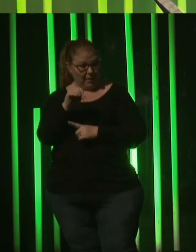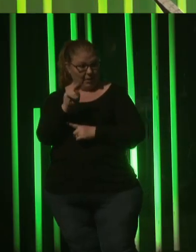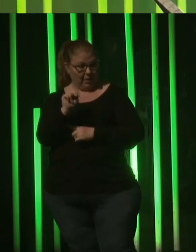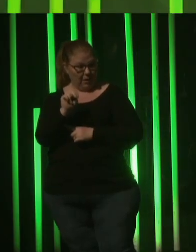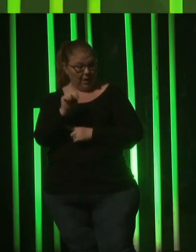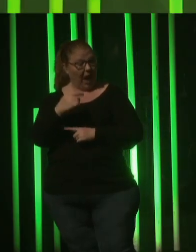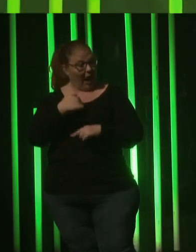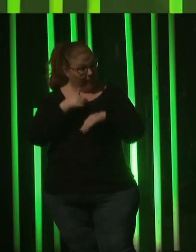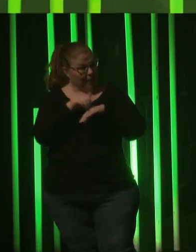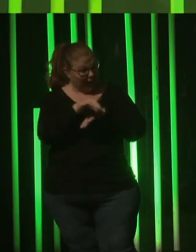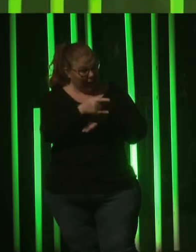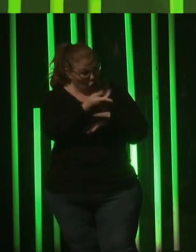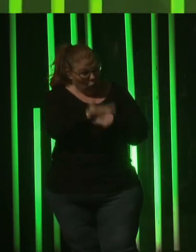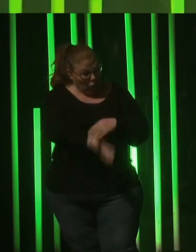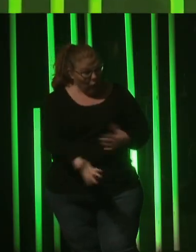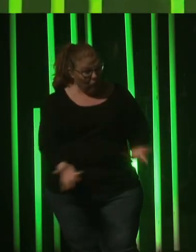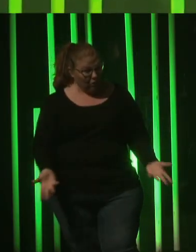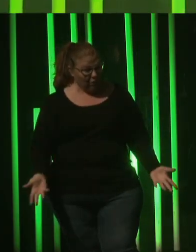not sending you?